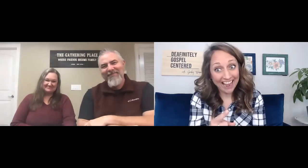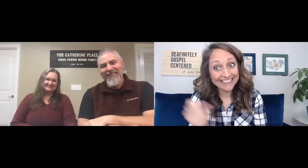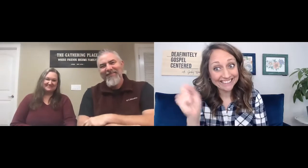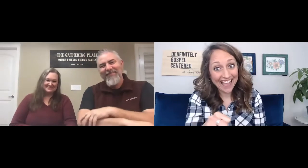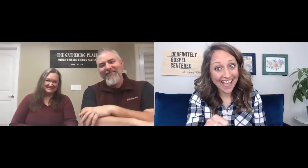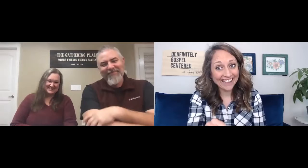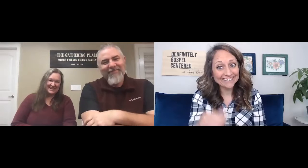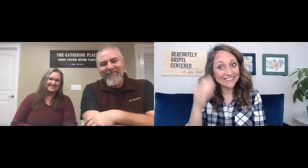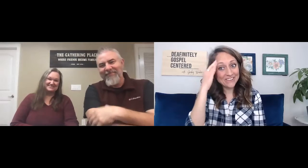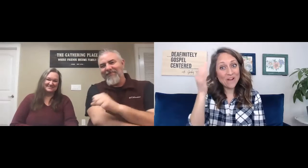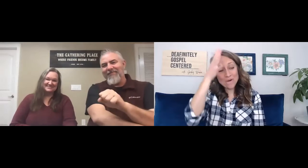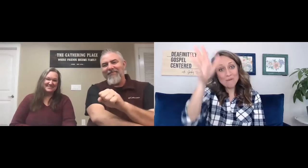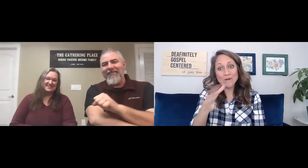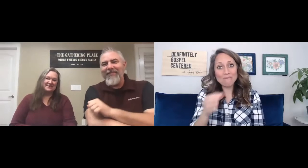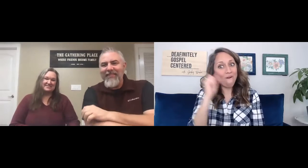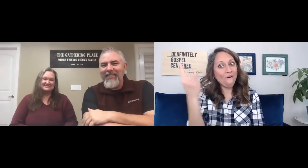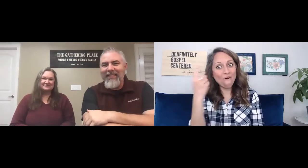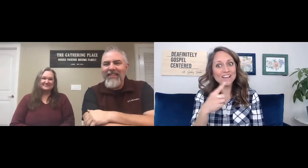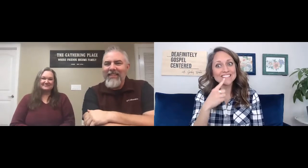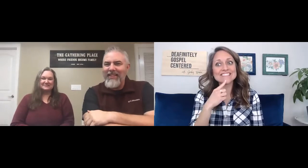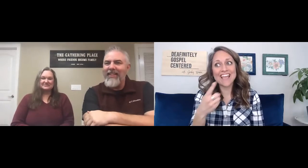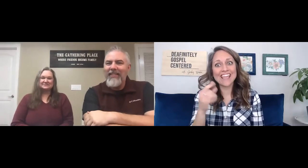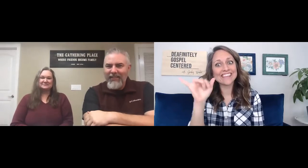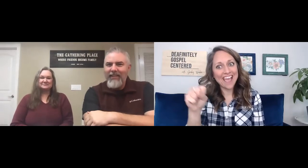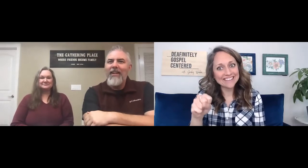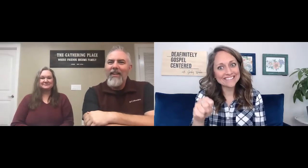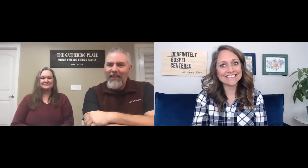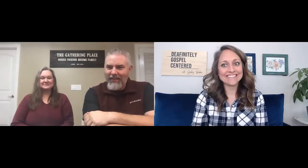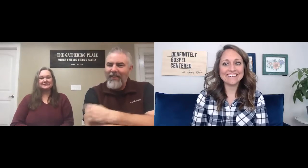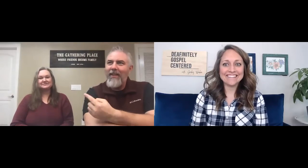That's right. Grandma and grandpa always say yes.